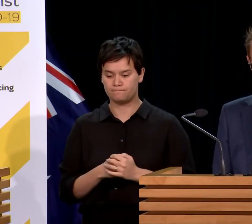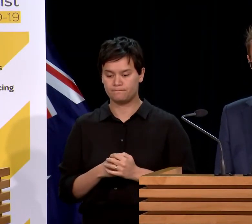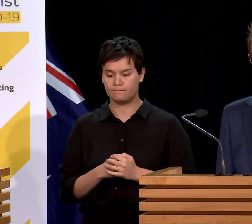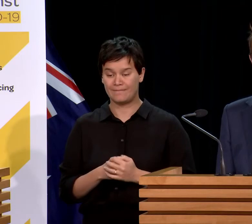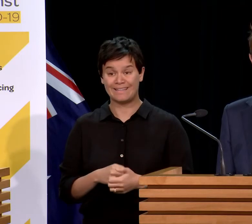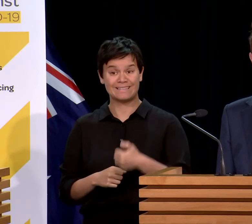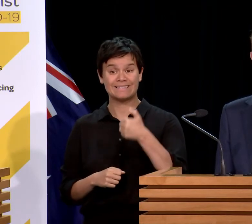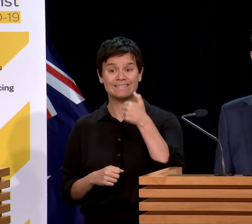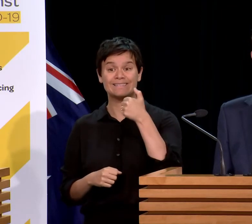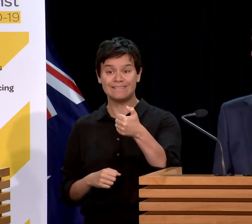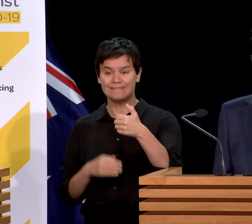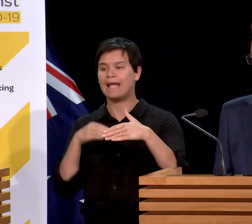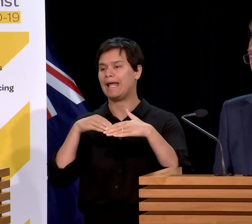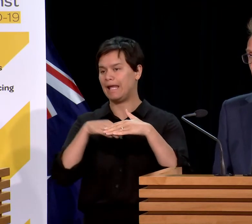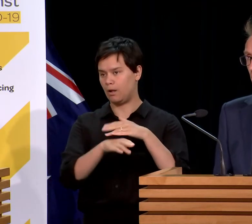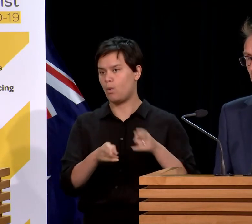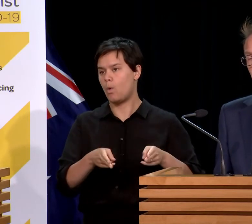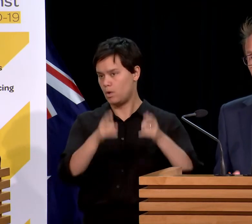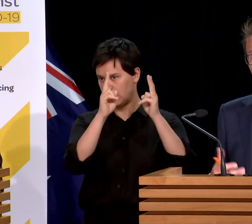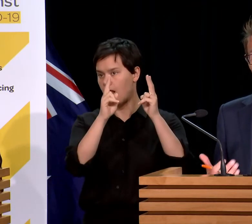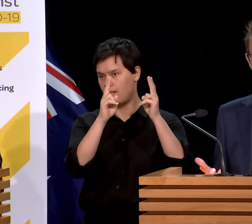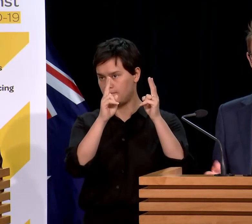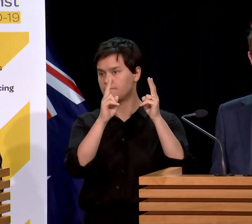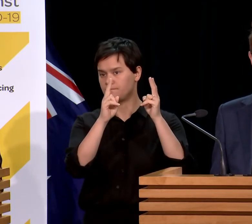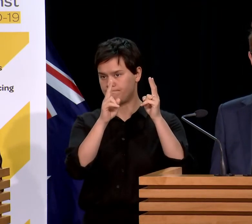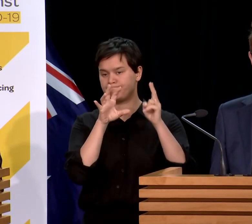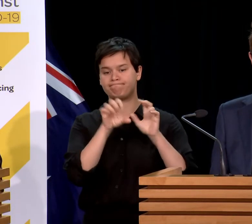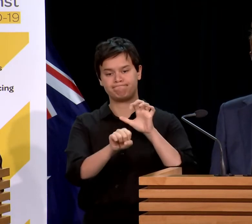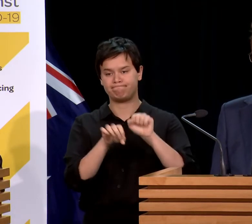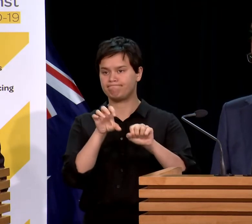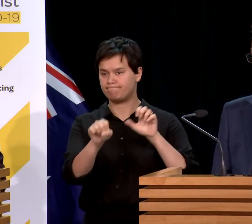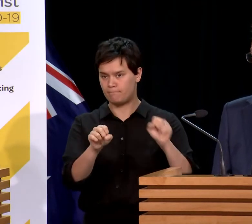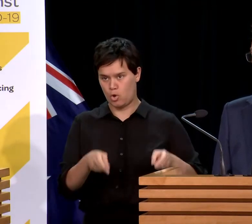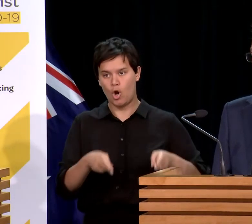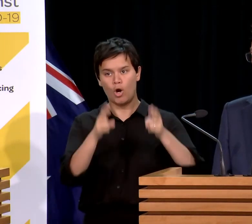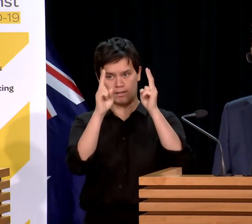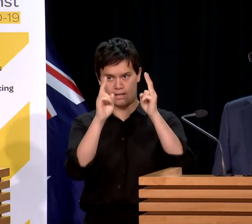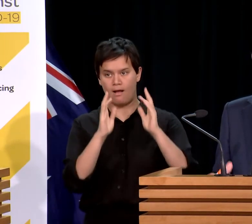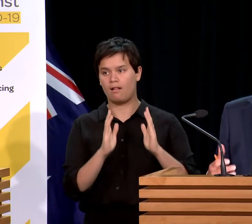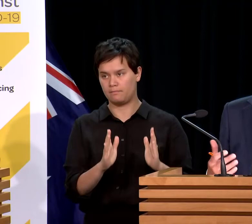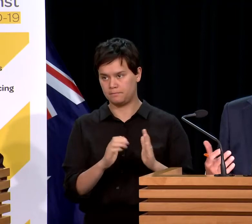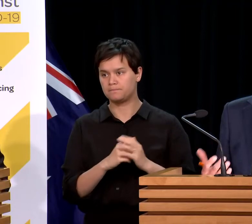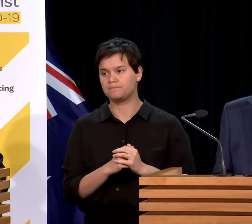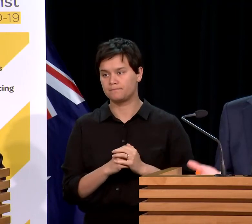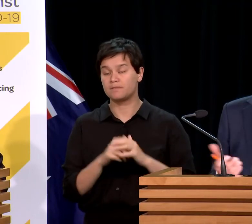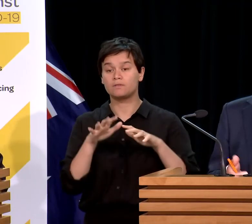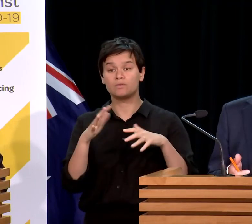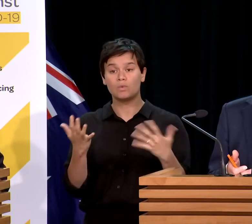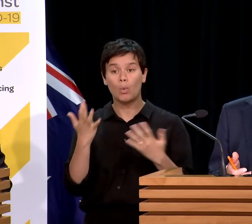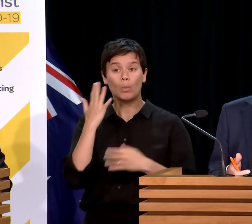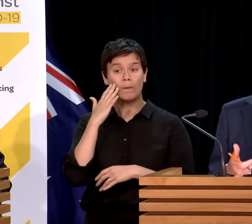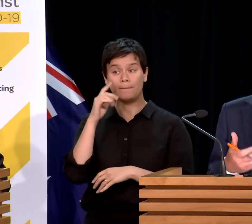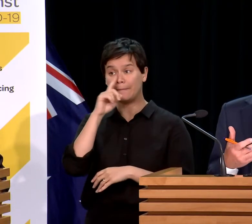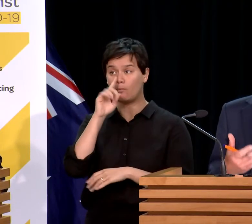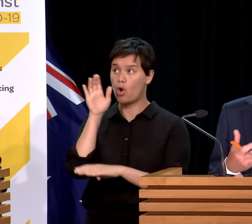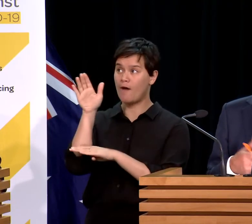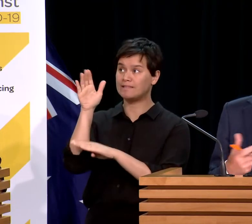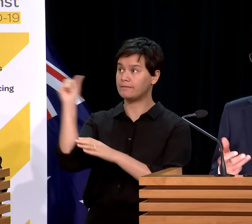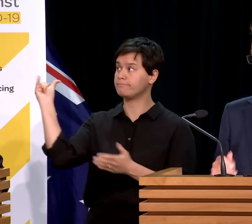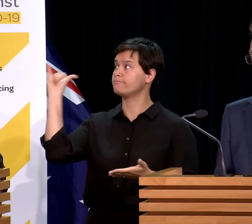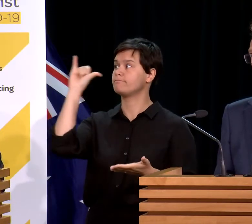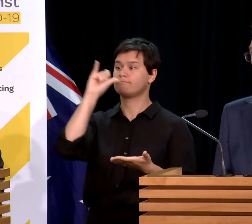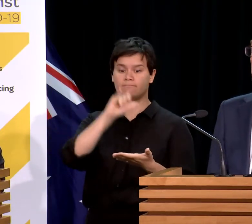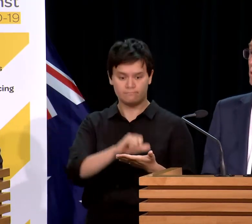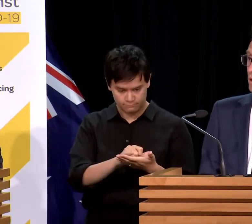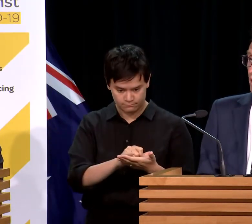6 of these cases are in managed isolation, identified when people arrived, and 3 of